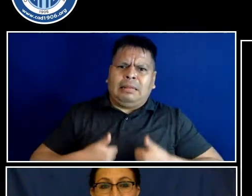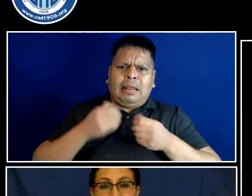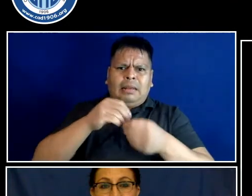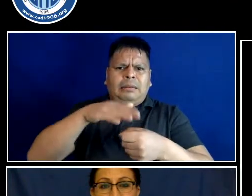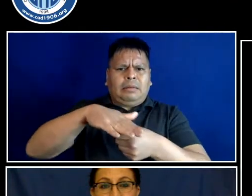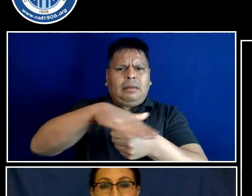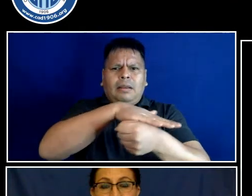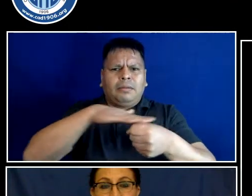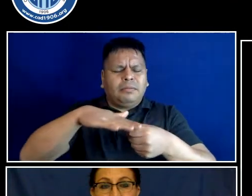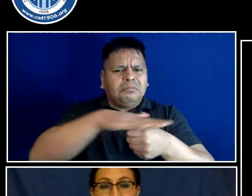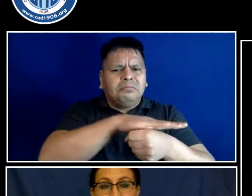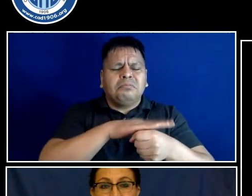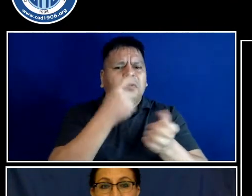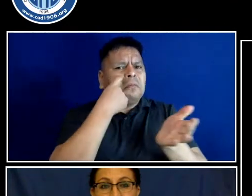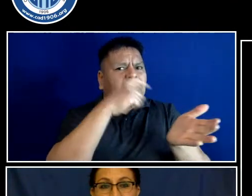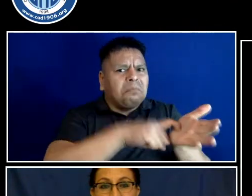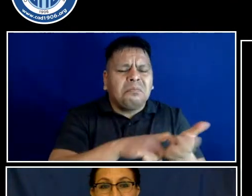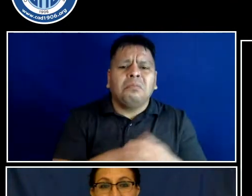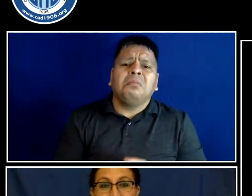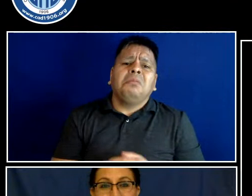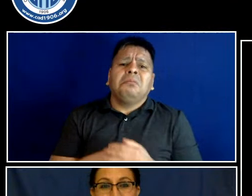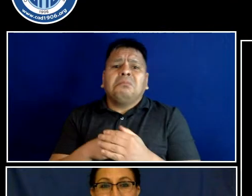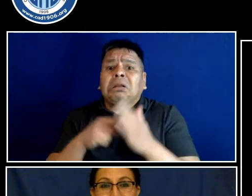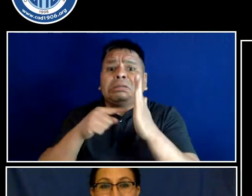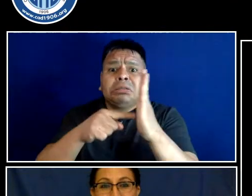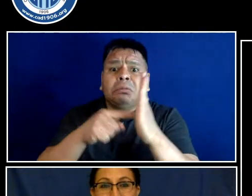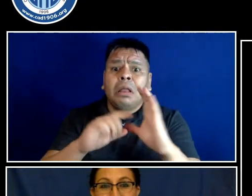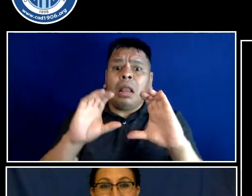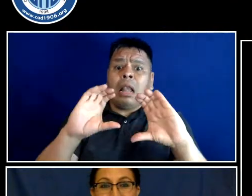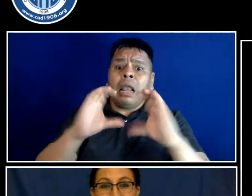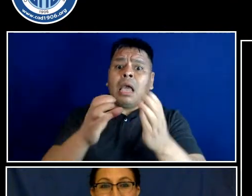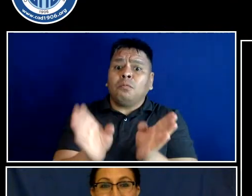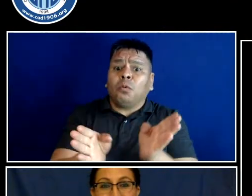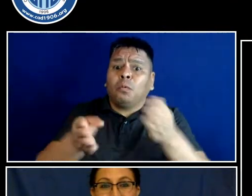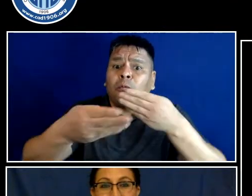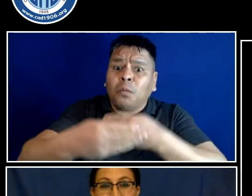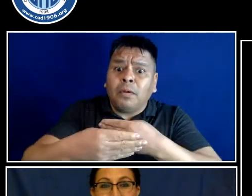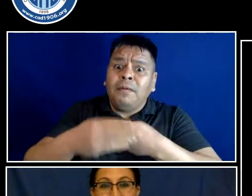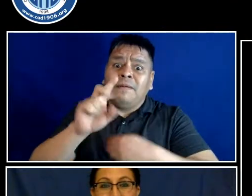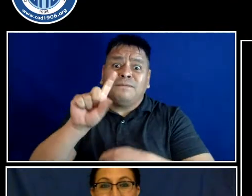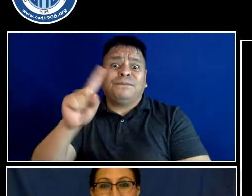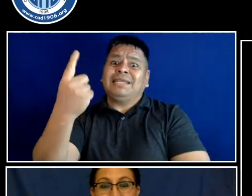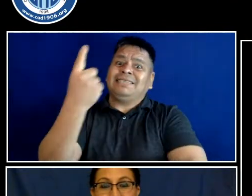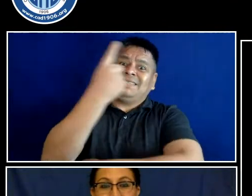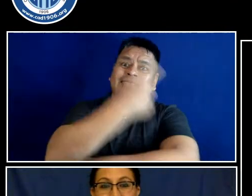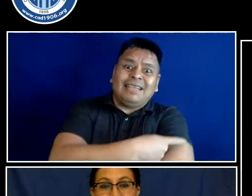There is also a plaque recognizing this act